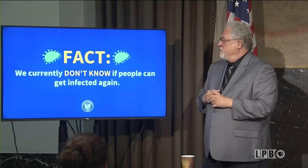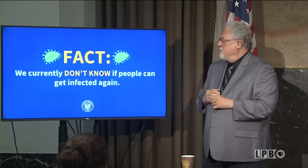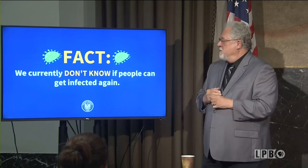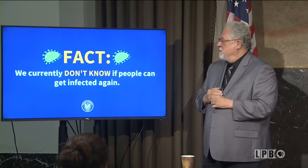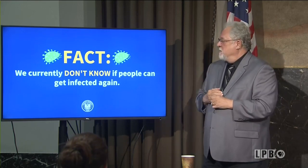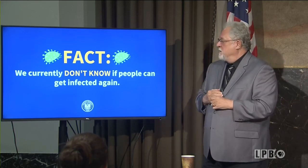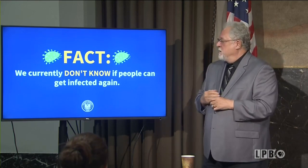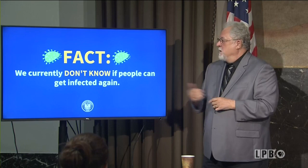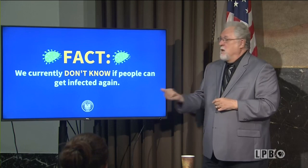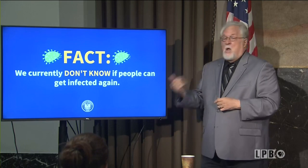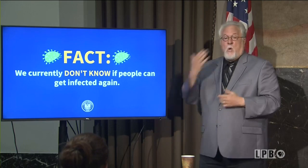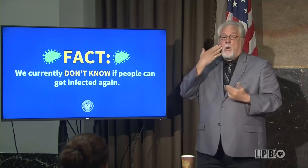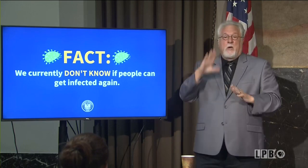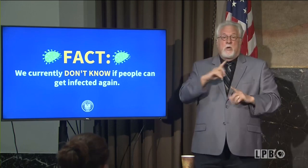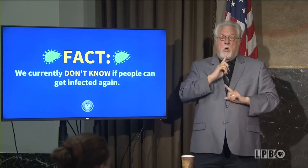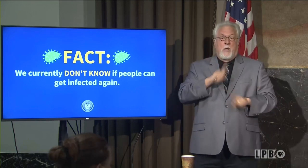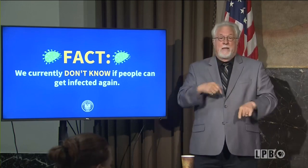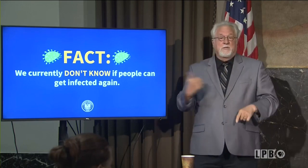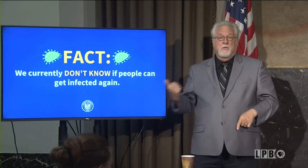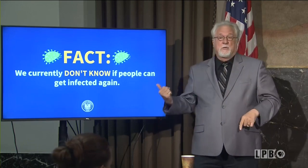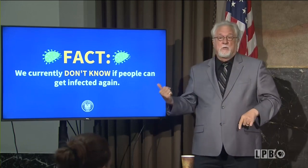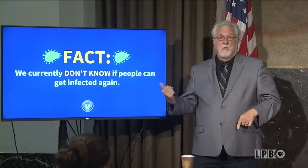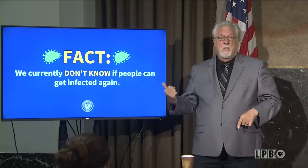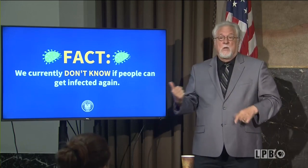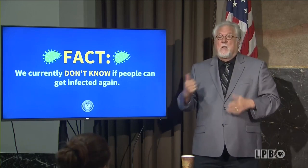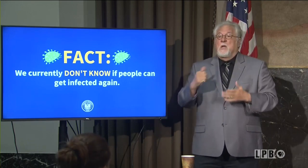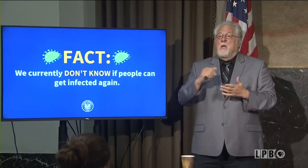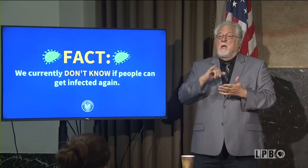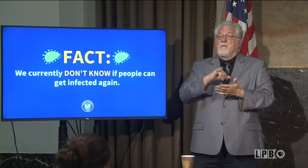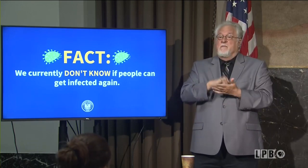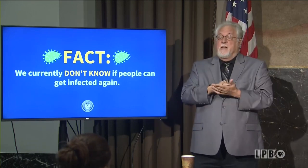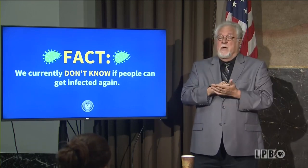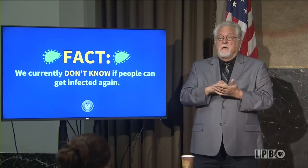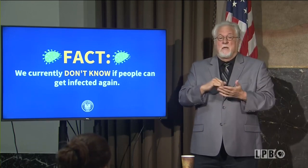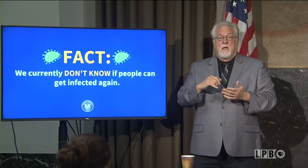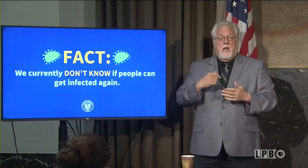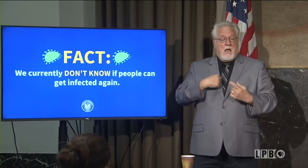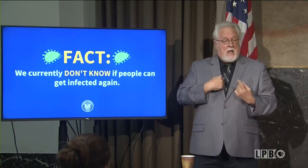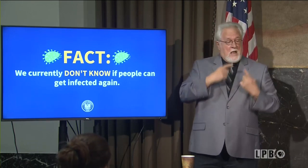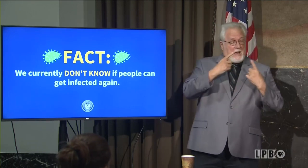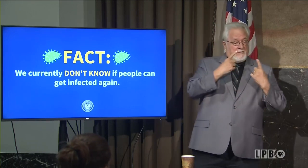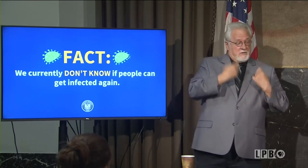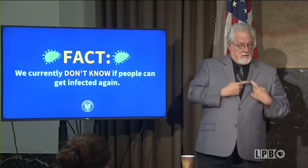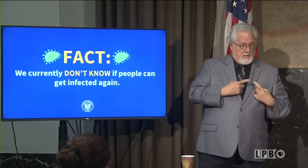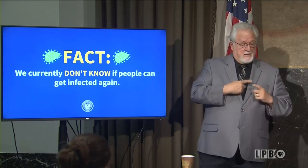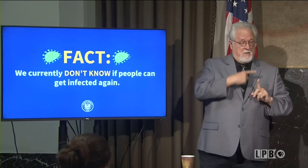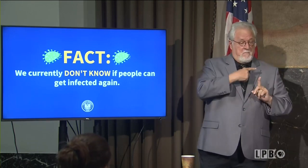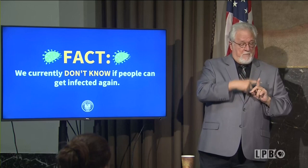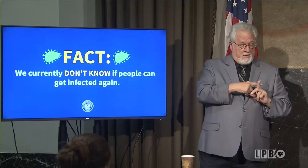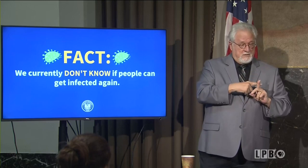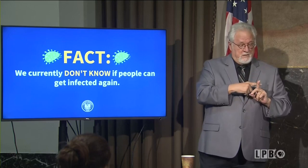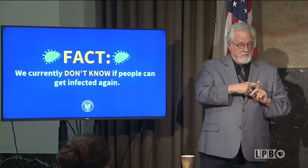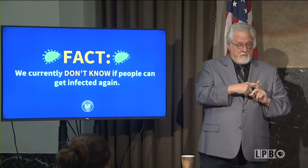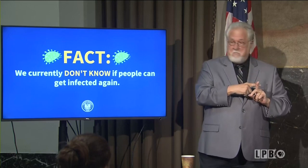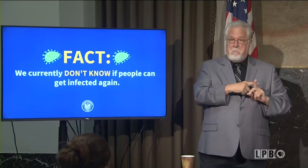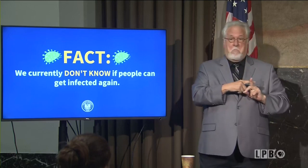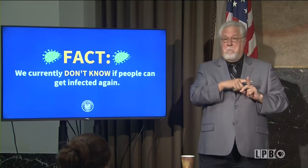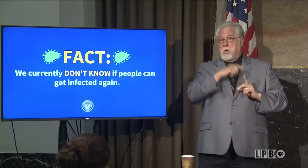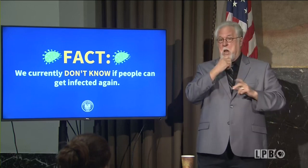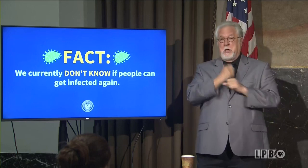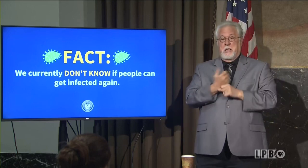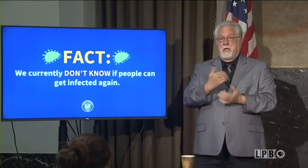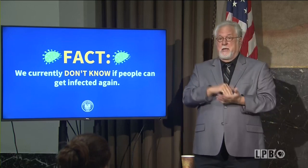we really don't know the answer to this question. So the fact is, oh, well, I got a test and it was positive and I'm not going to get it